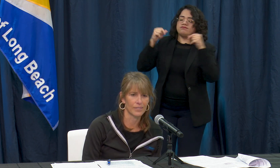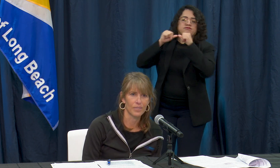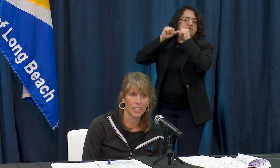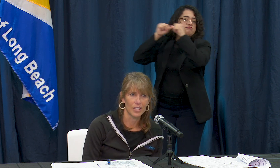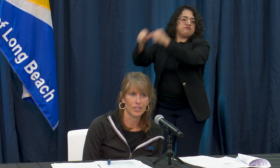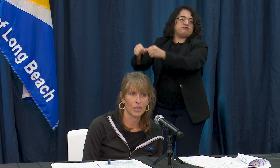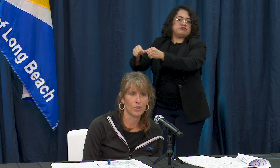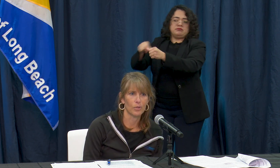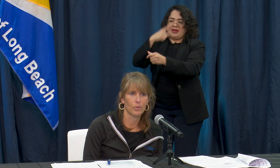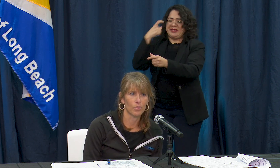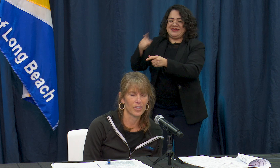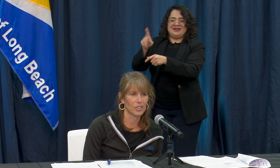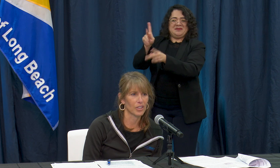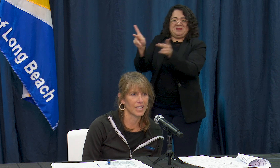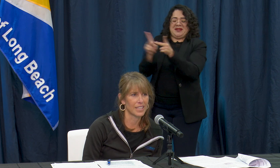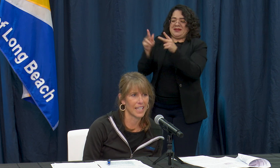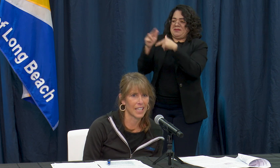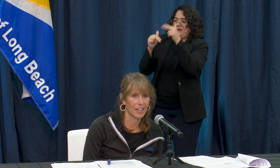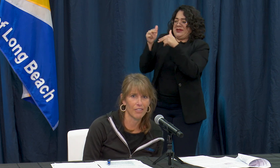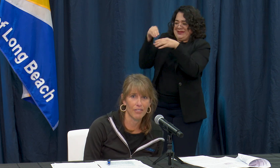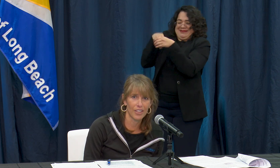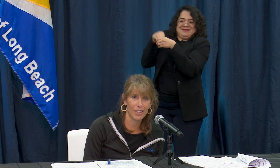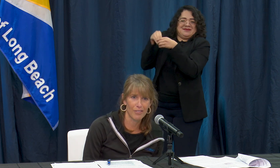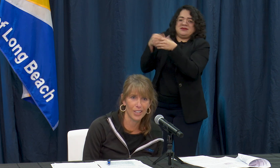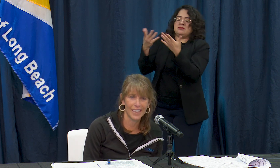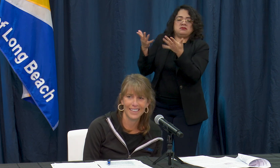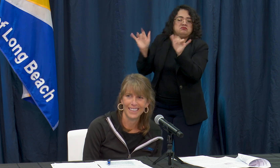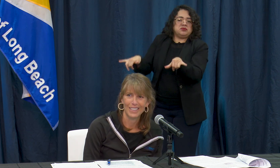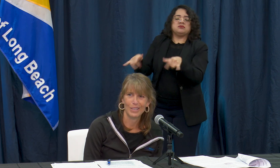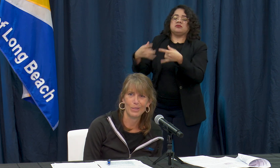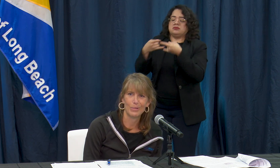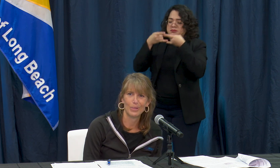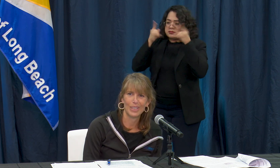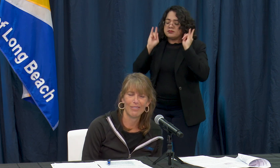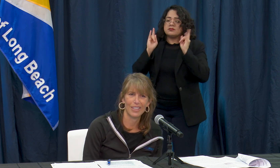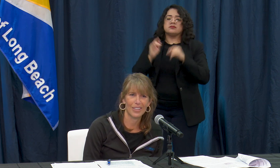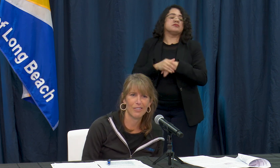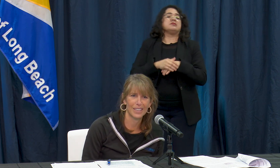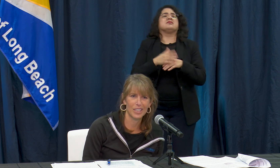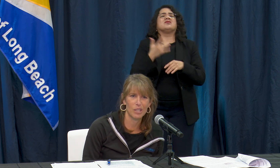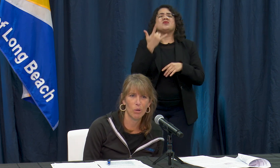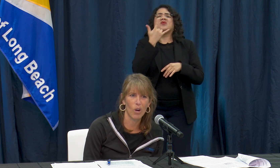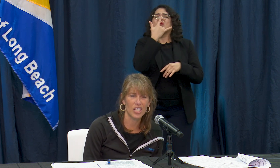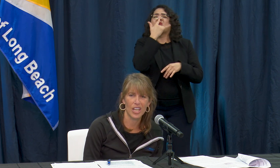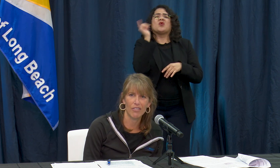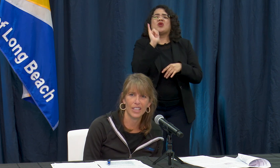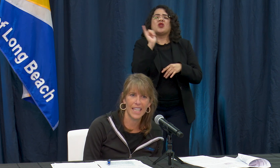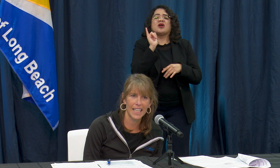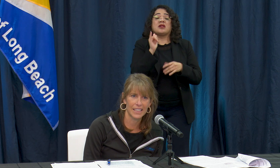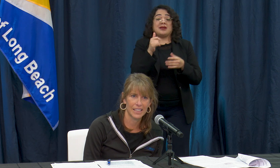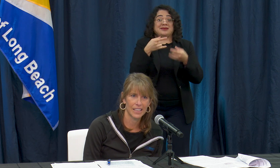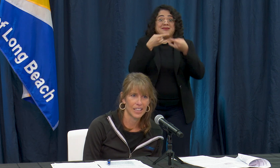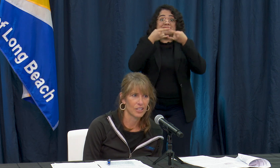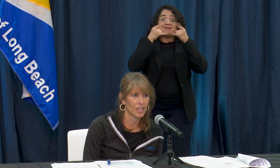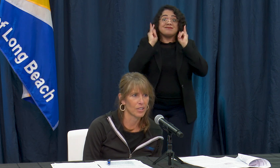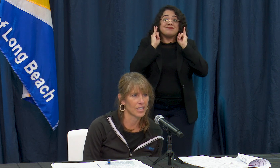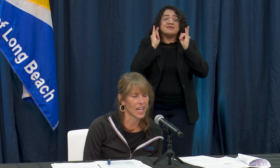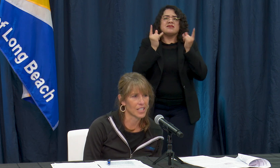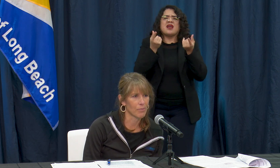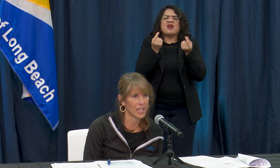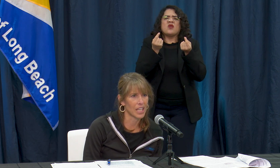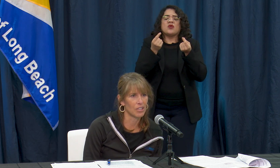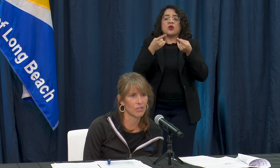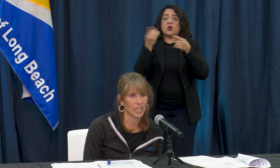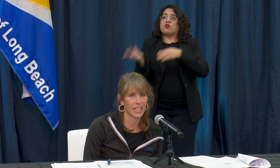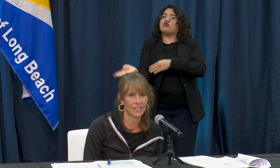go in. So what does it look like to take care of a face covering? So a face covering needs to be washed every day. So it's